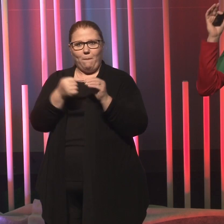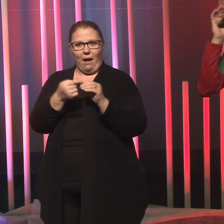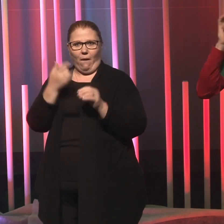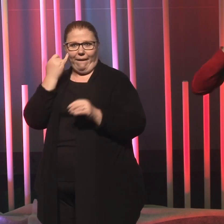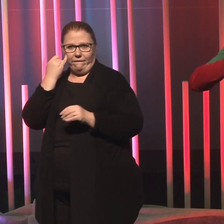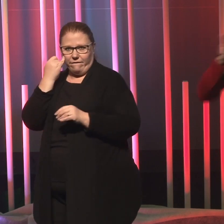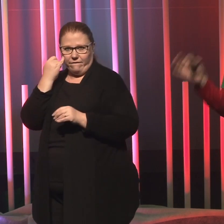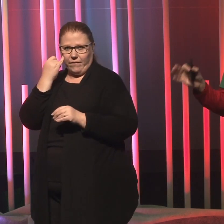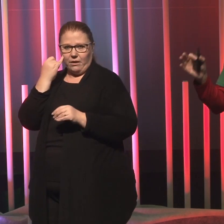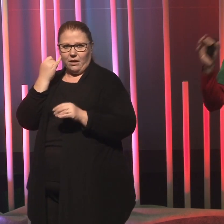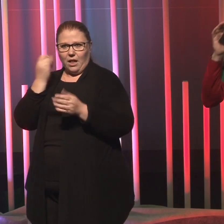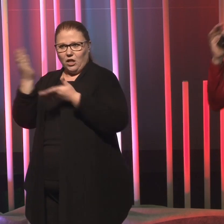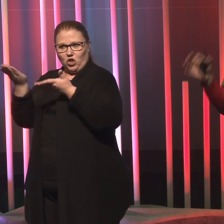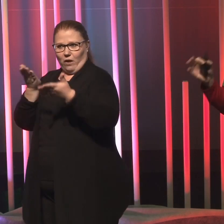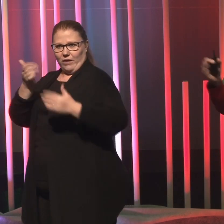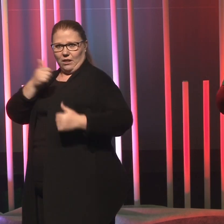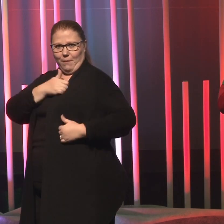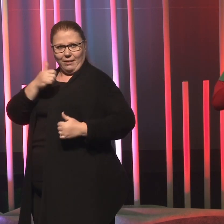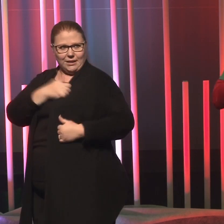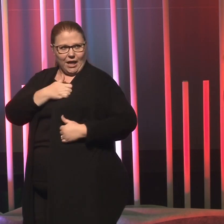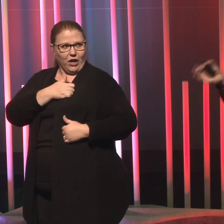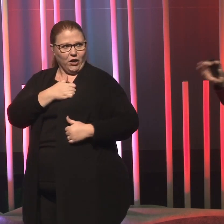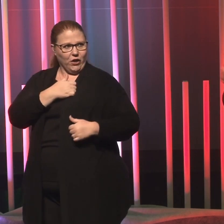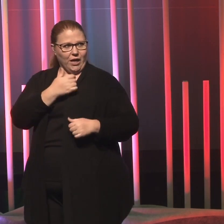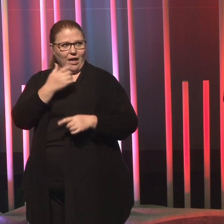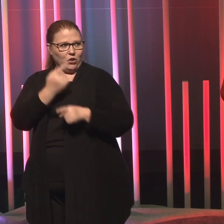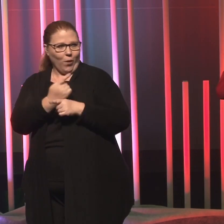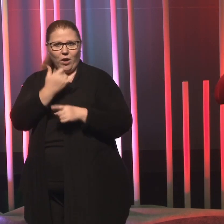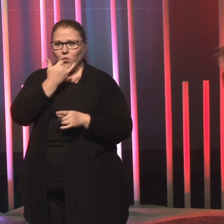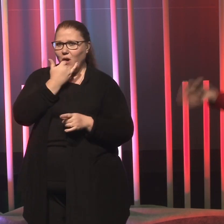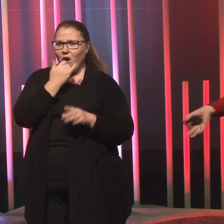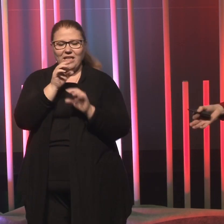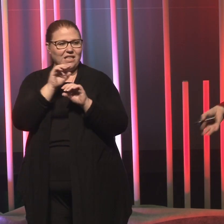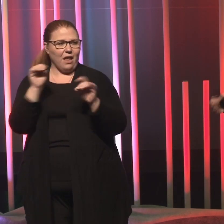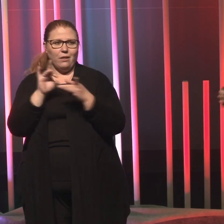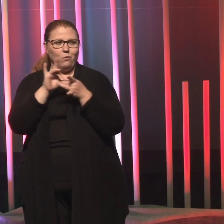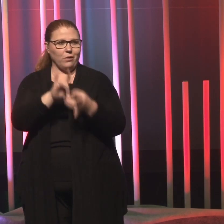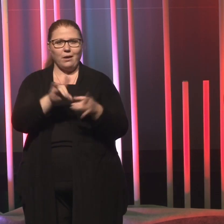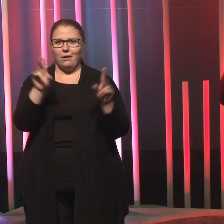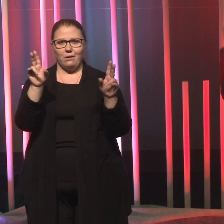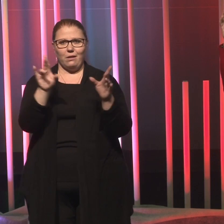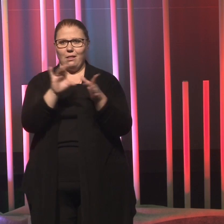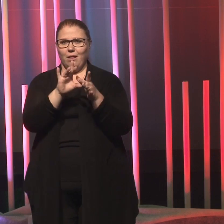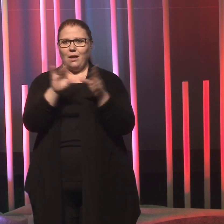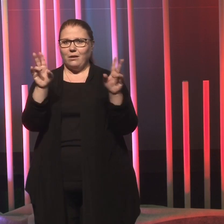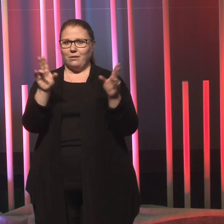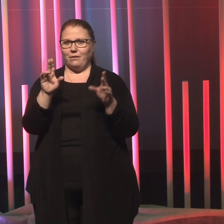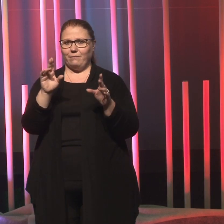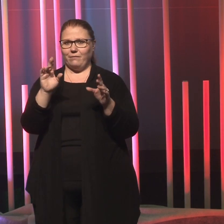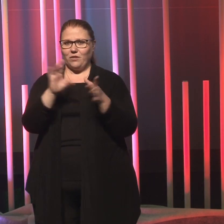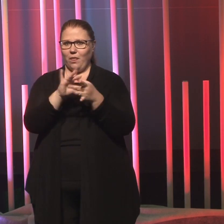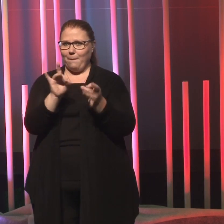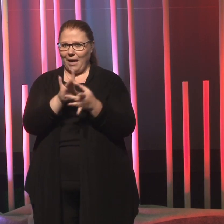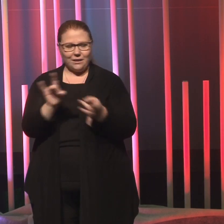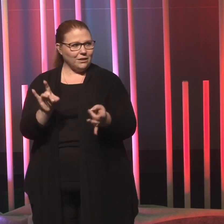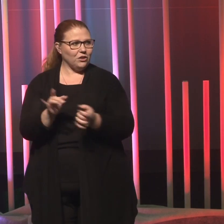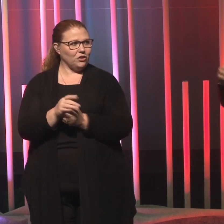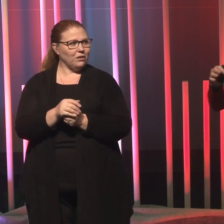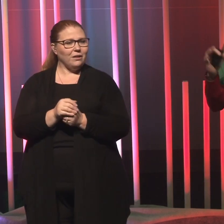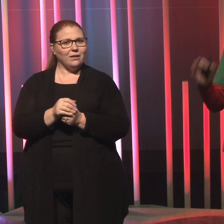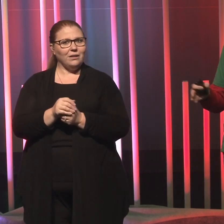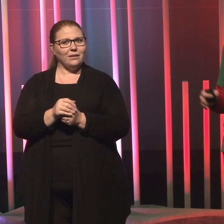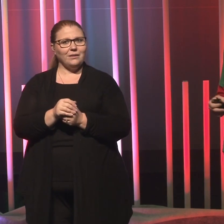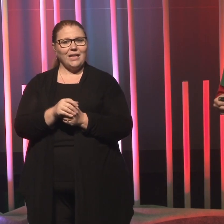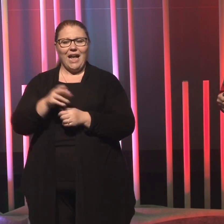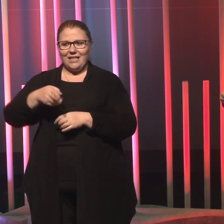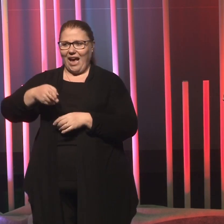not serving in our armed forces is right or wrong. That has nothing to do with this message. This is a high-level message of what it really means to say,